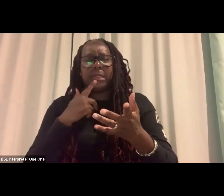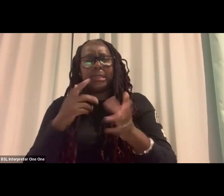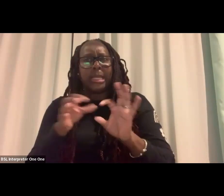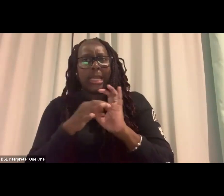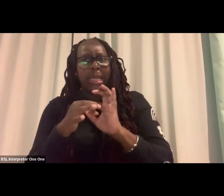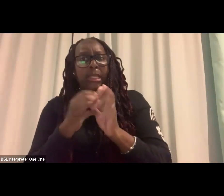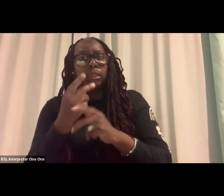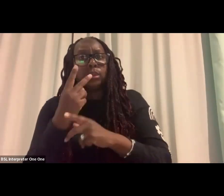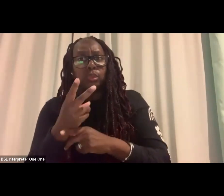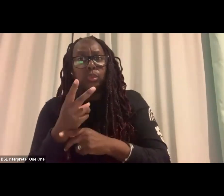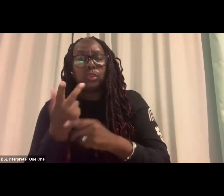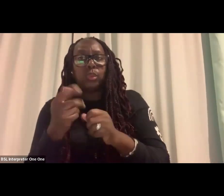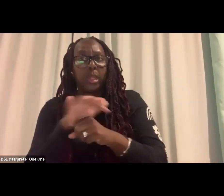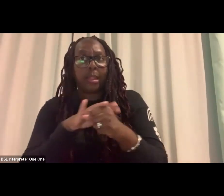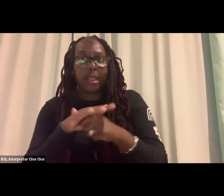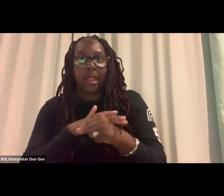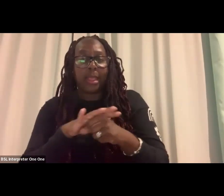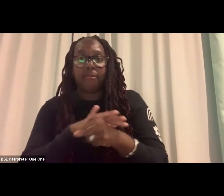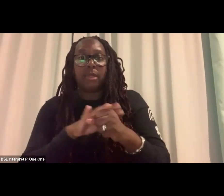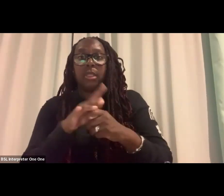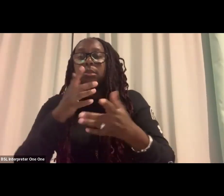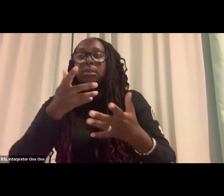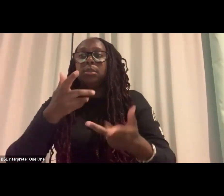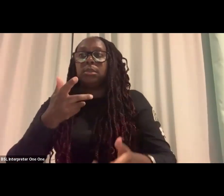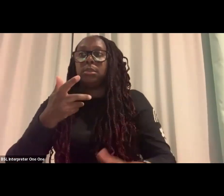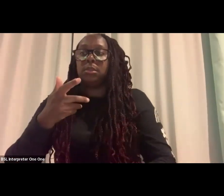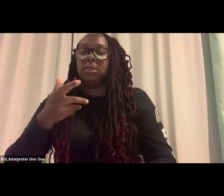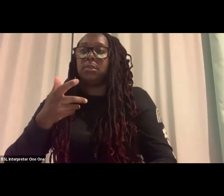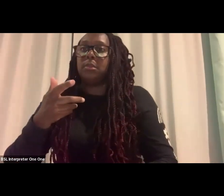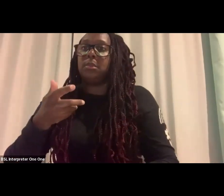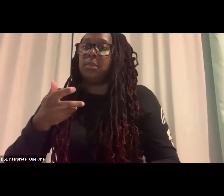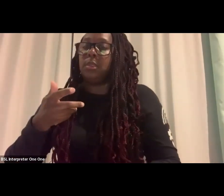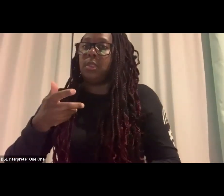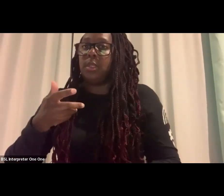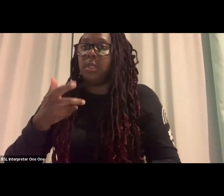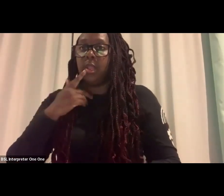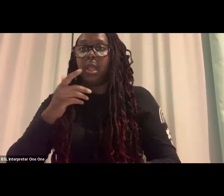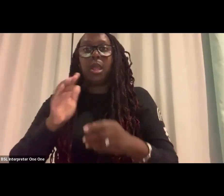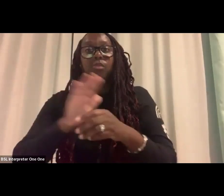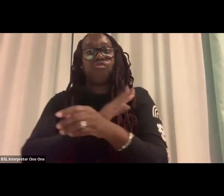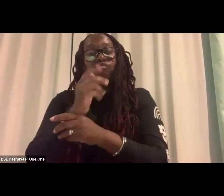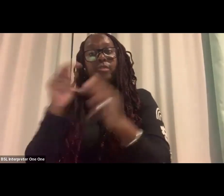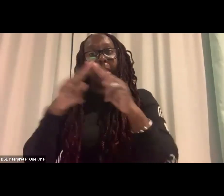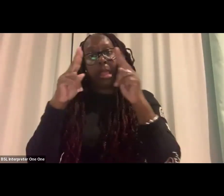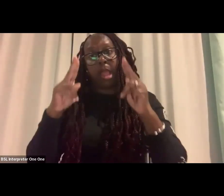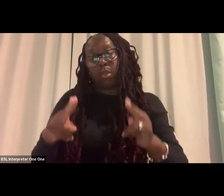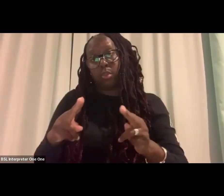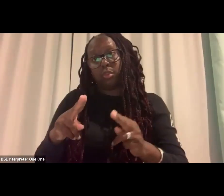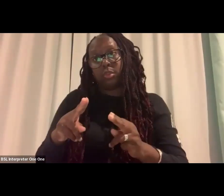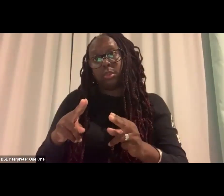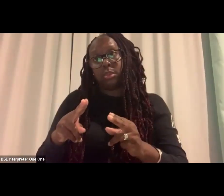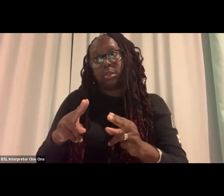to 2 impact criteria. Here it's the reduction of greenhouse gas emissions, for example,